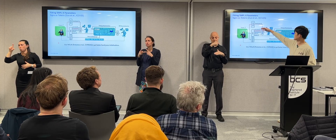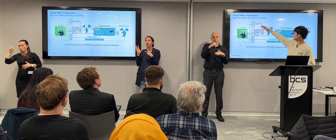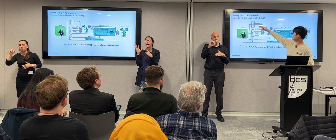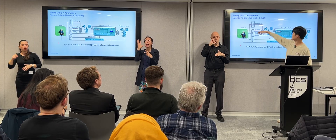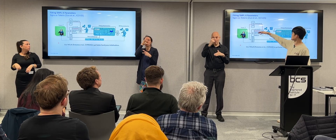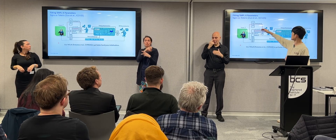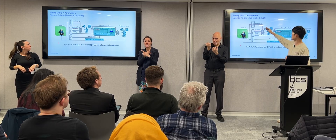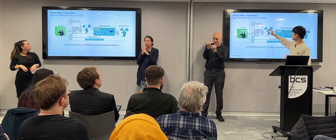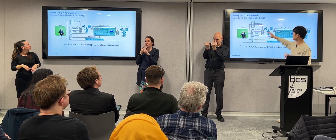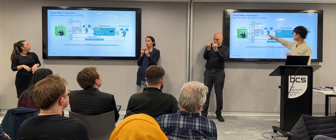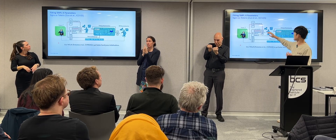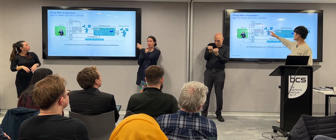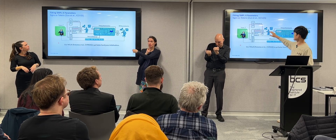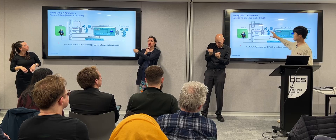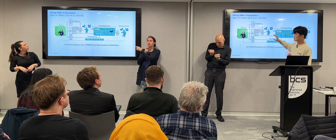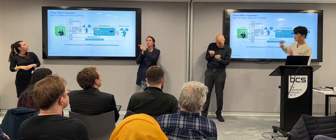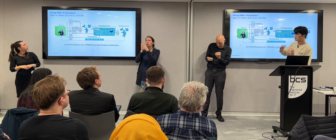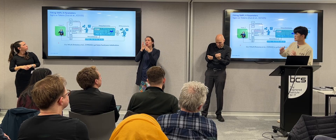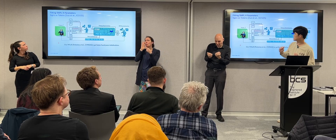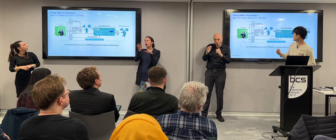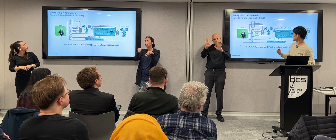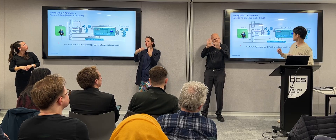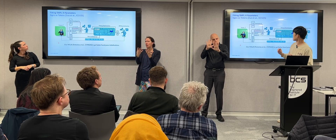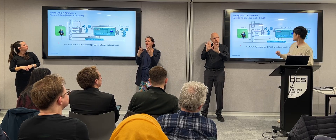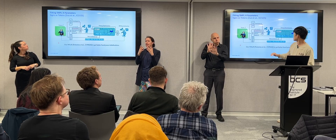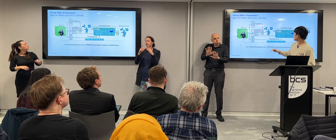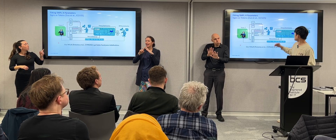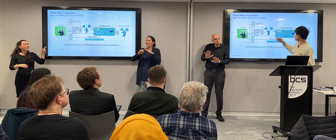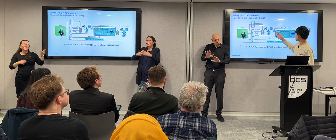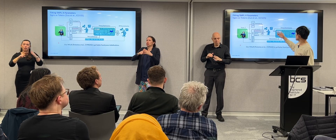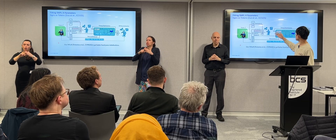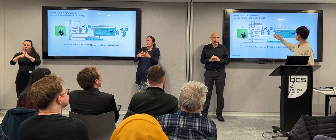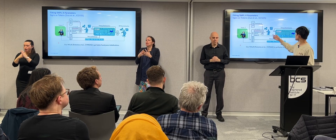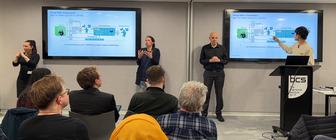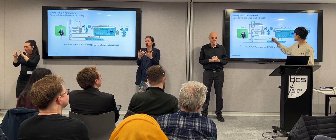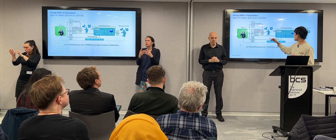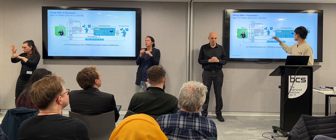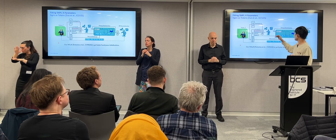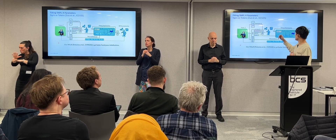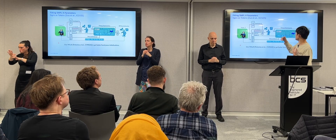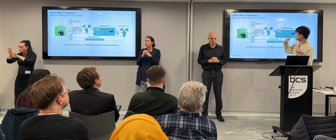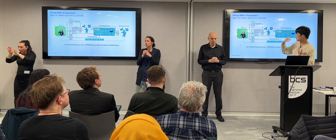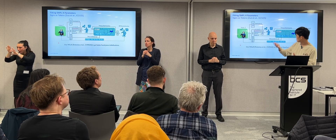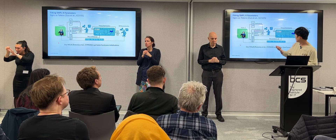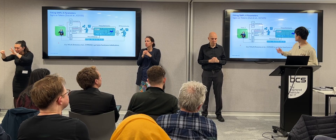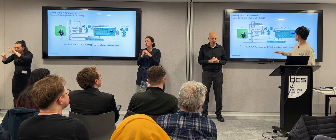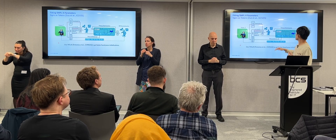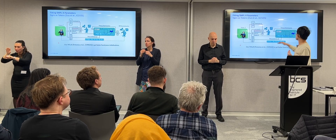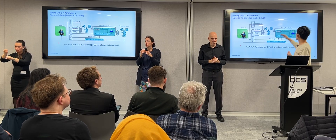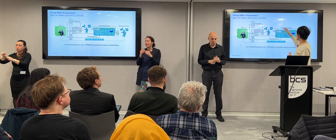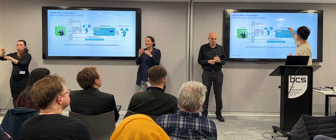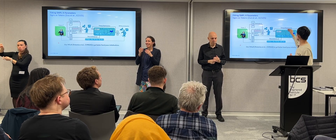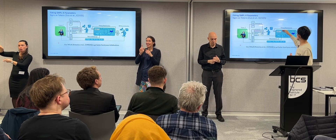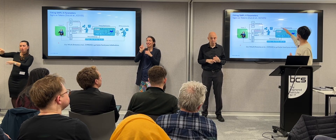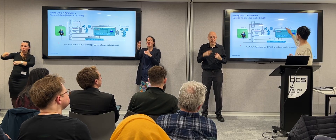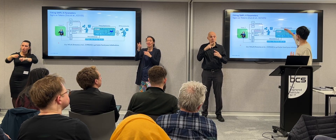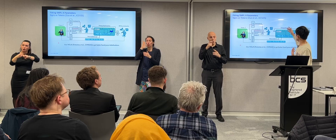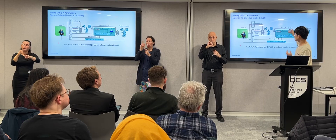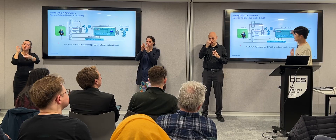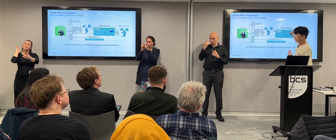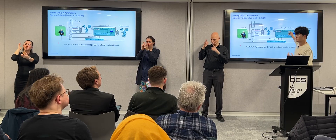pre-trained estimators will serve as an initialization, which are later refined